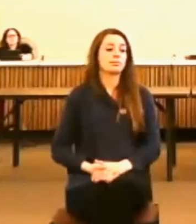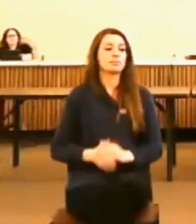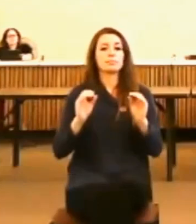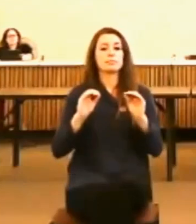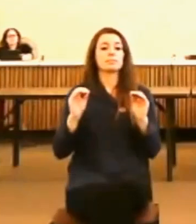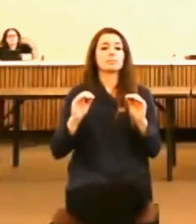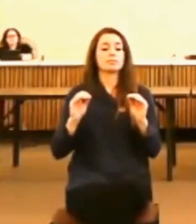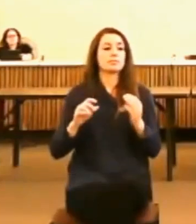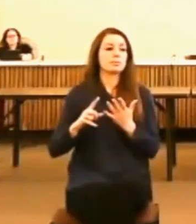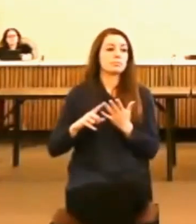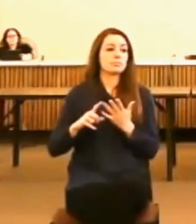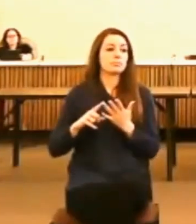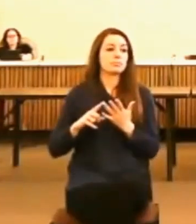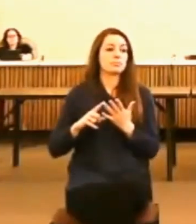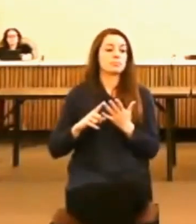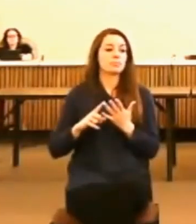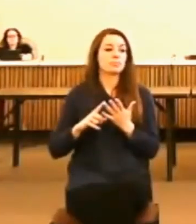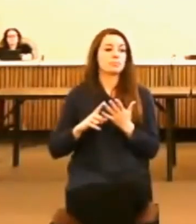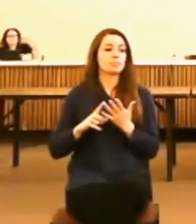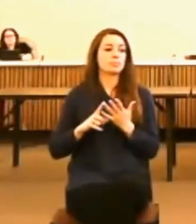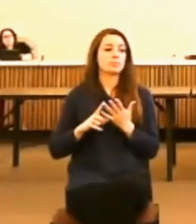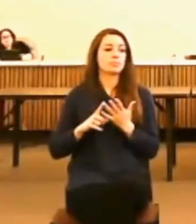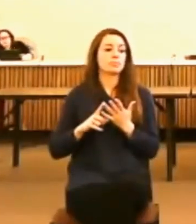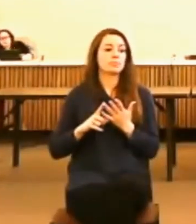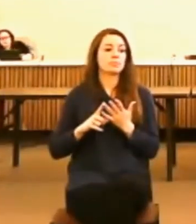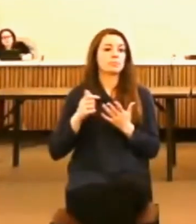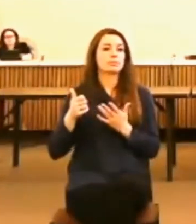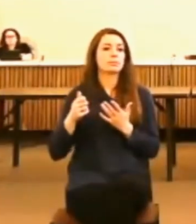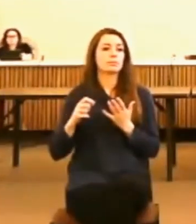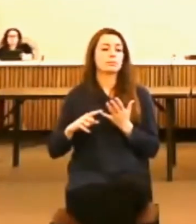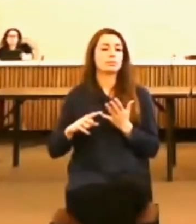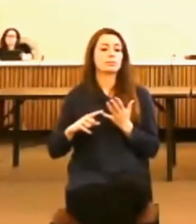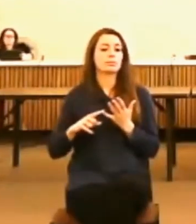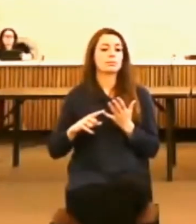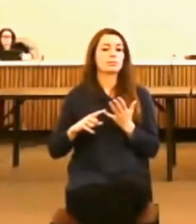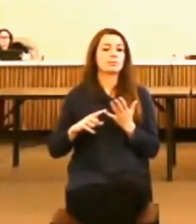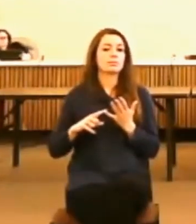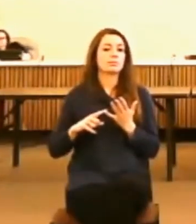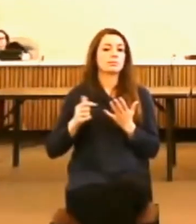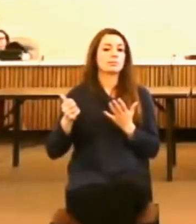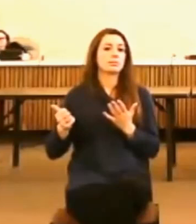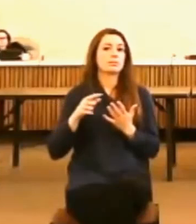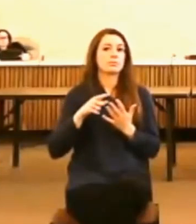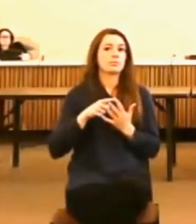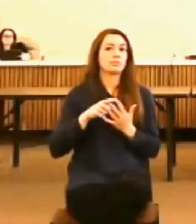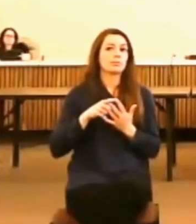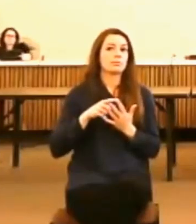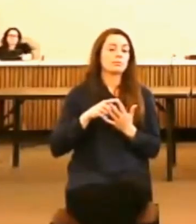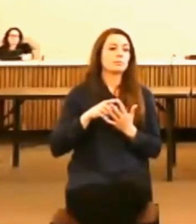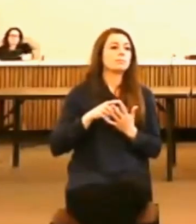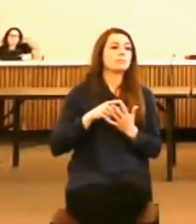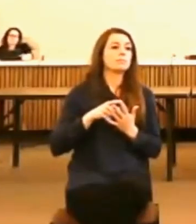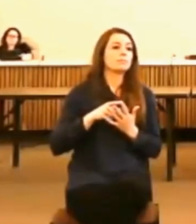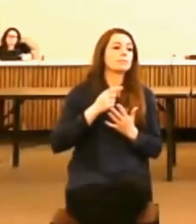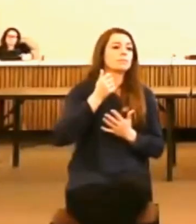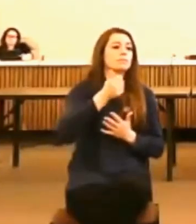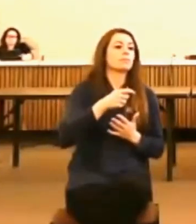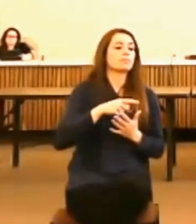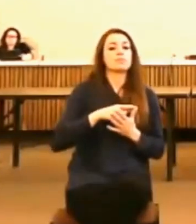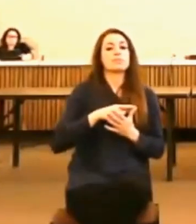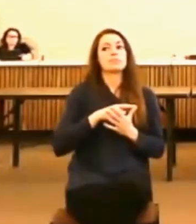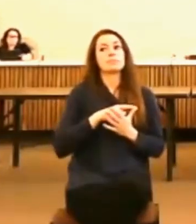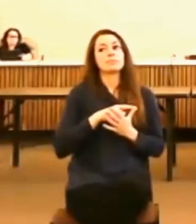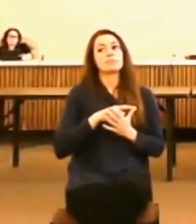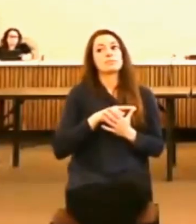research, which allowed for an even more thorough analysis of the genomes living in the dog exclusion